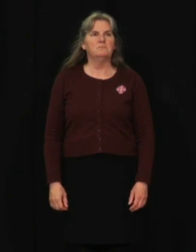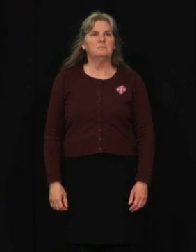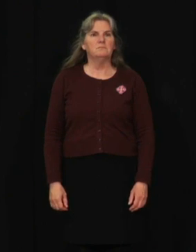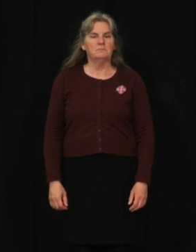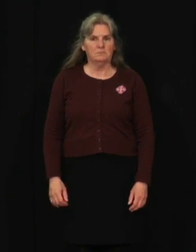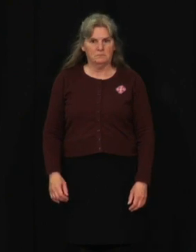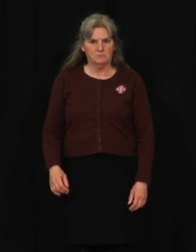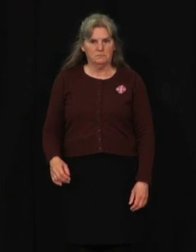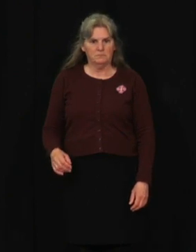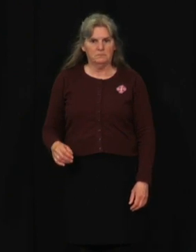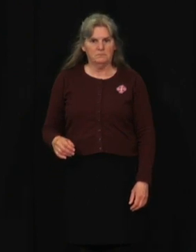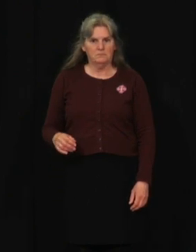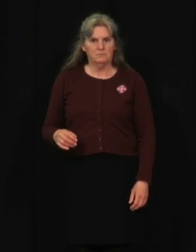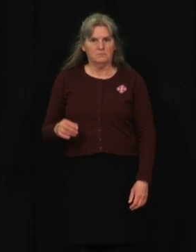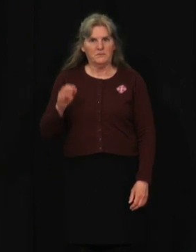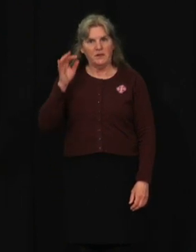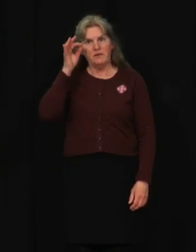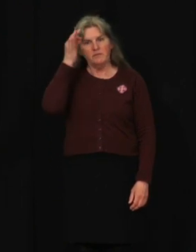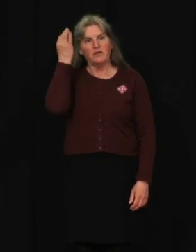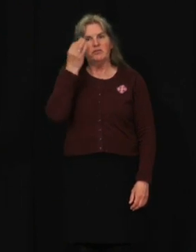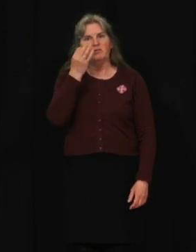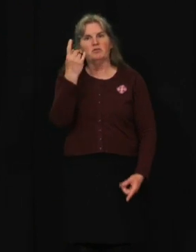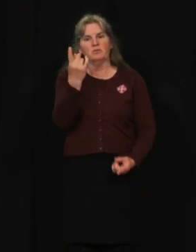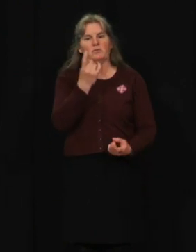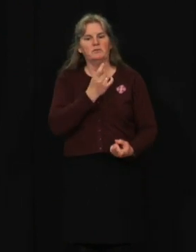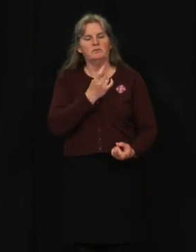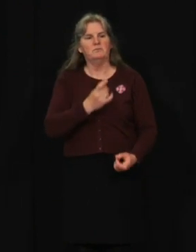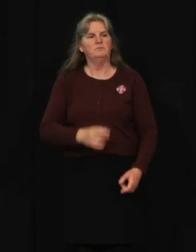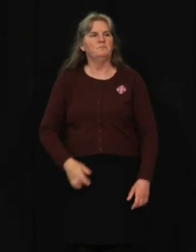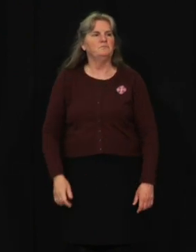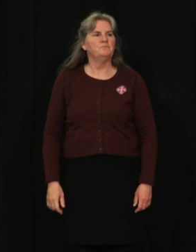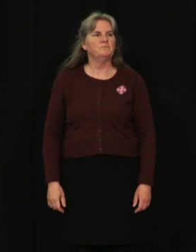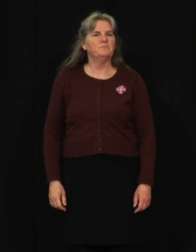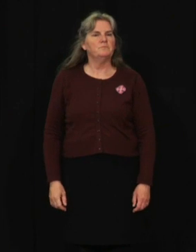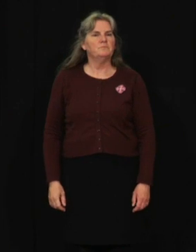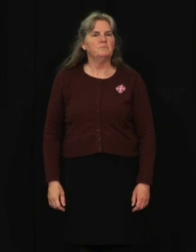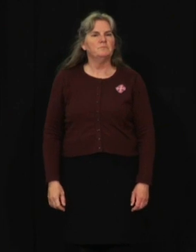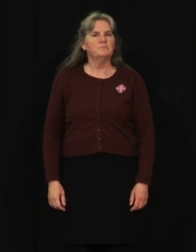Oui, juste pour savoir, il y a eu beaucoup de